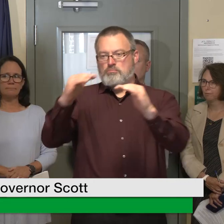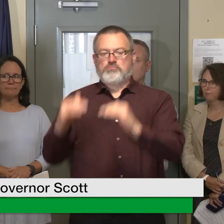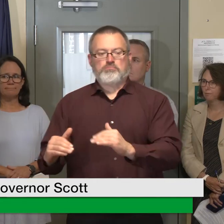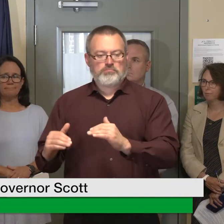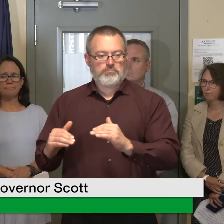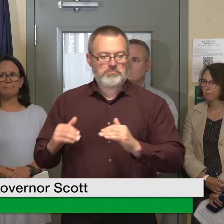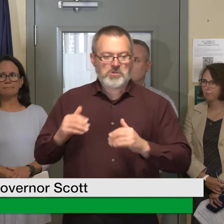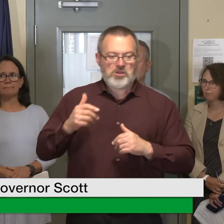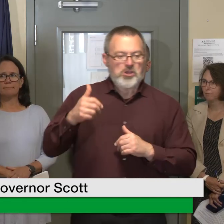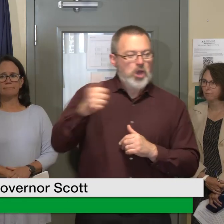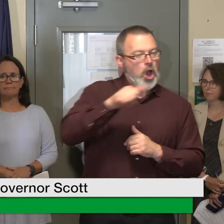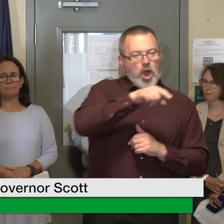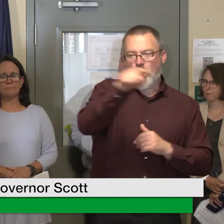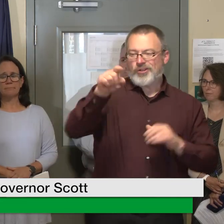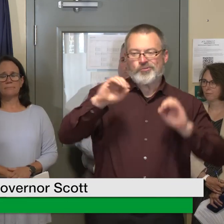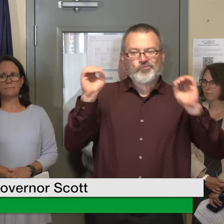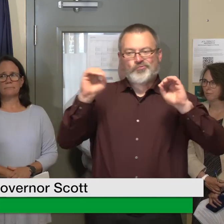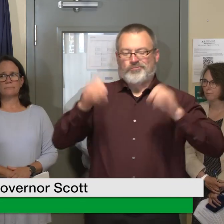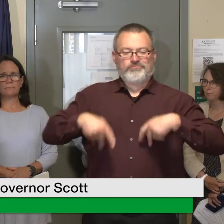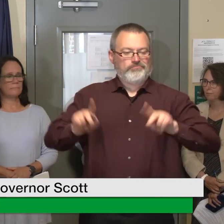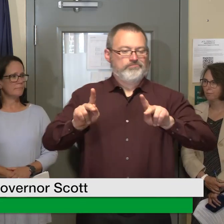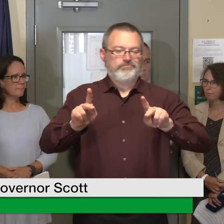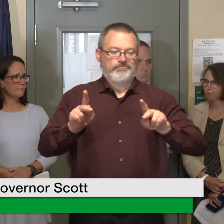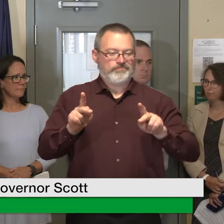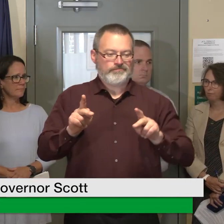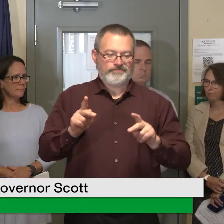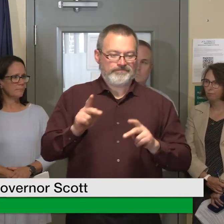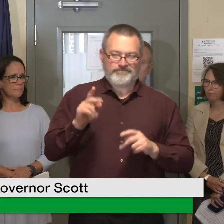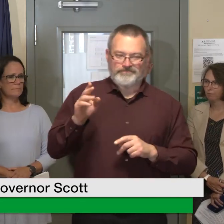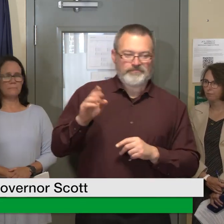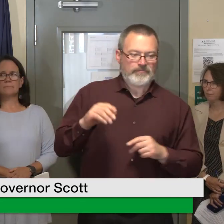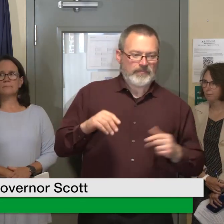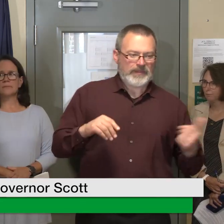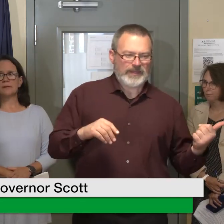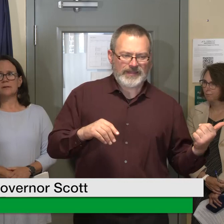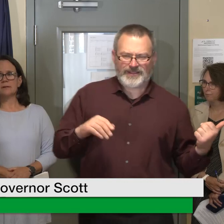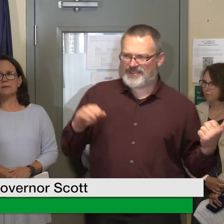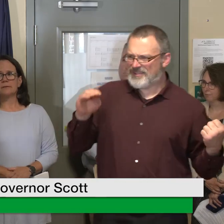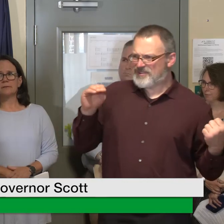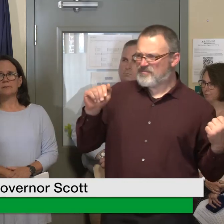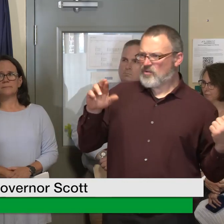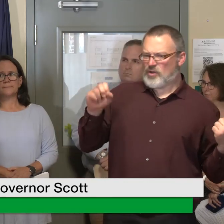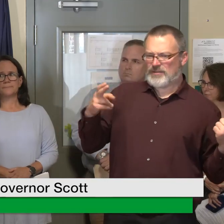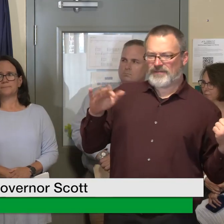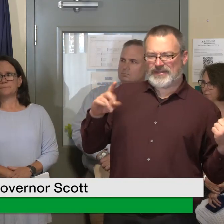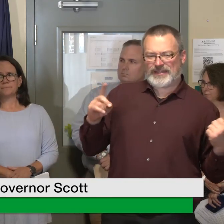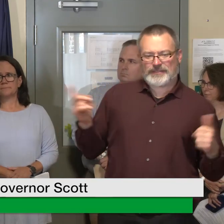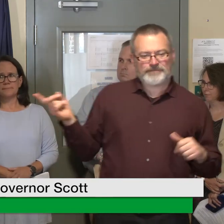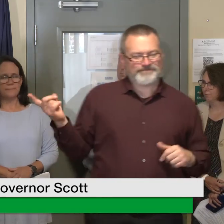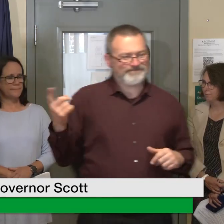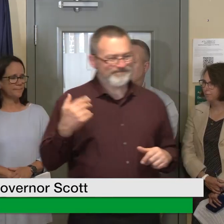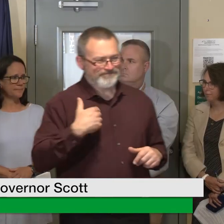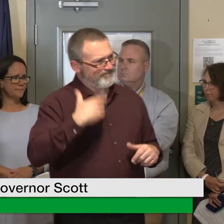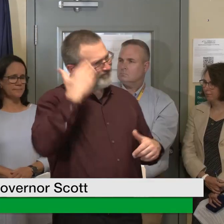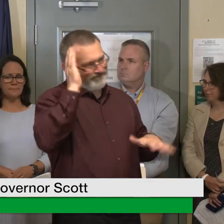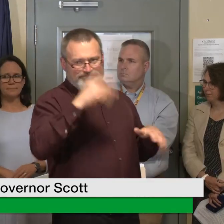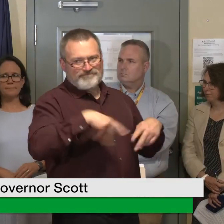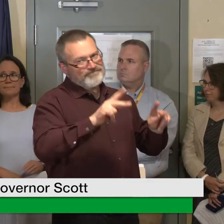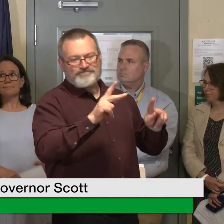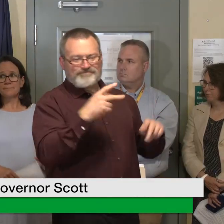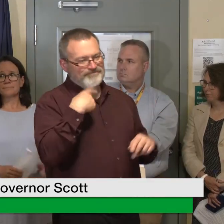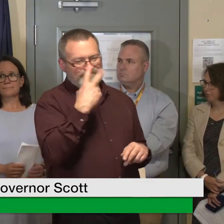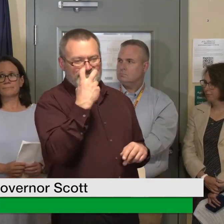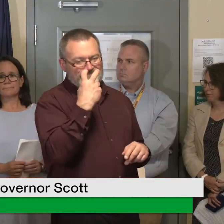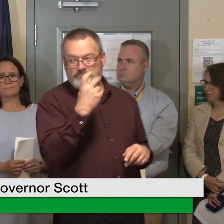does not. Eastbury does not. What about Marshfield? Marshfield, I don't believe, does either, but Secretary Moore can